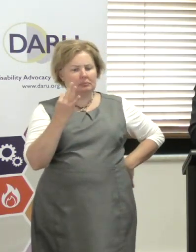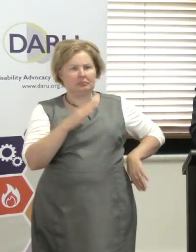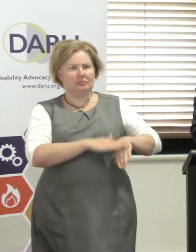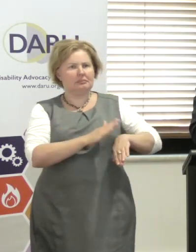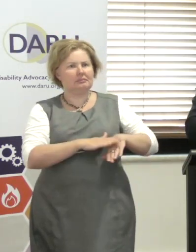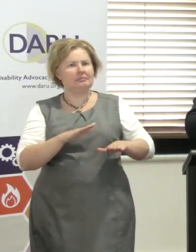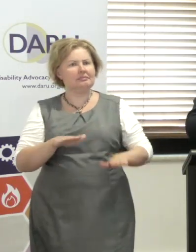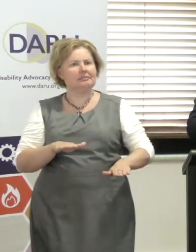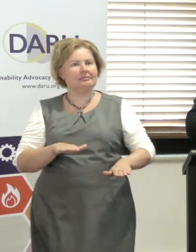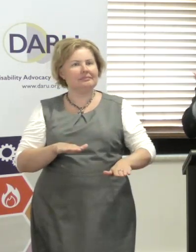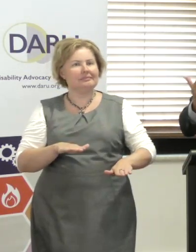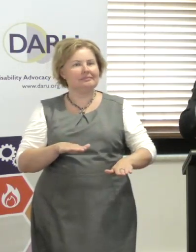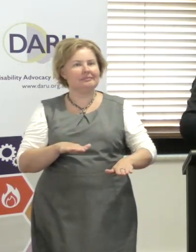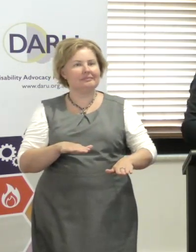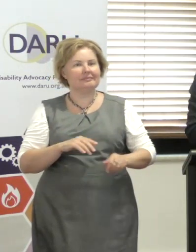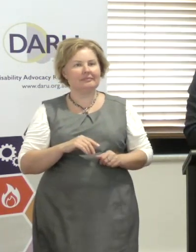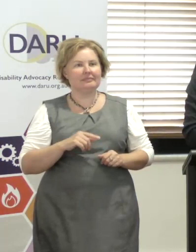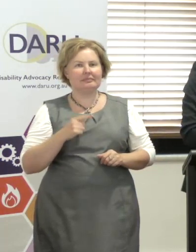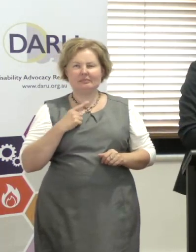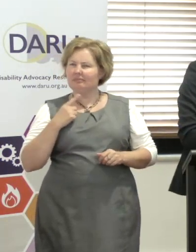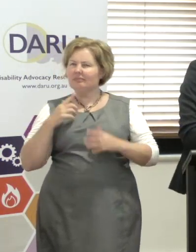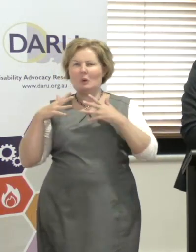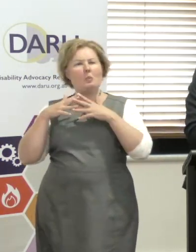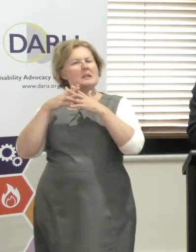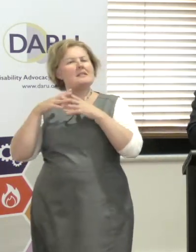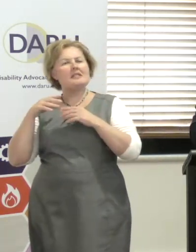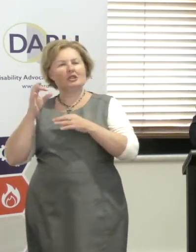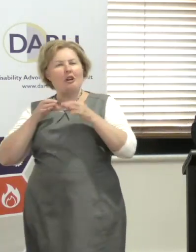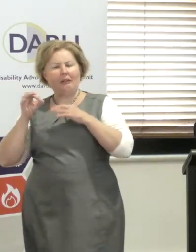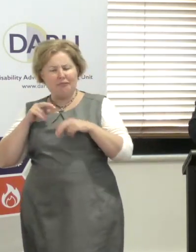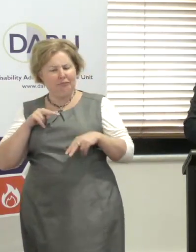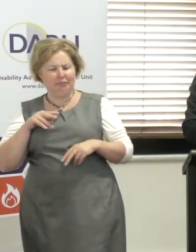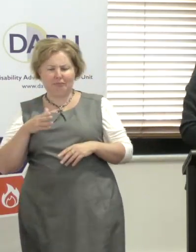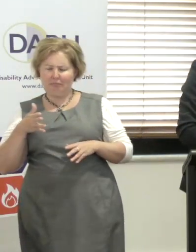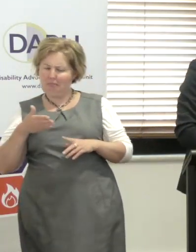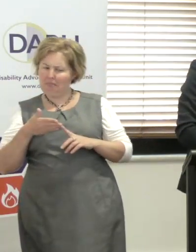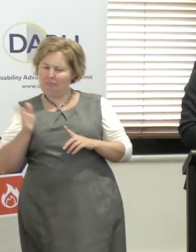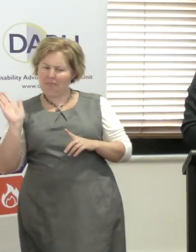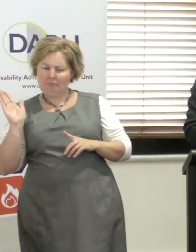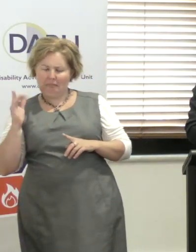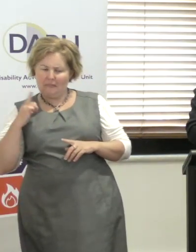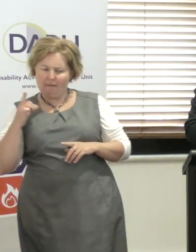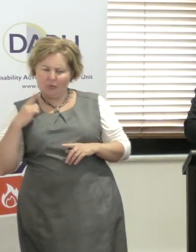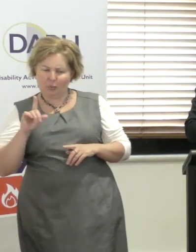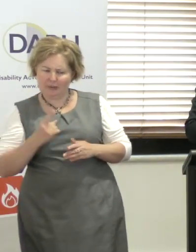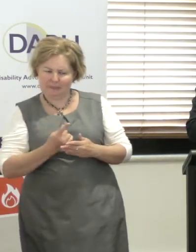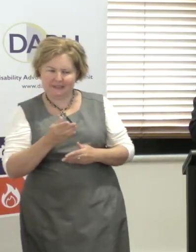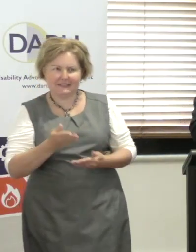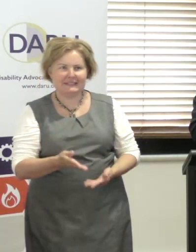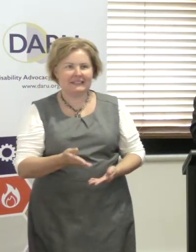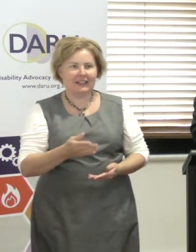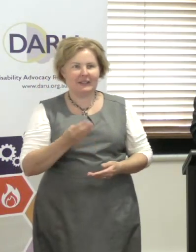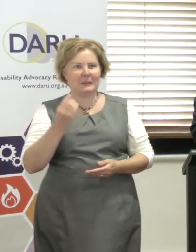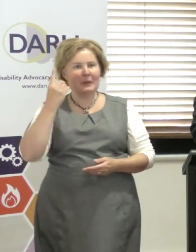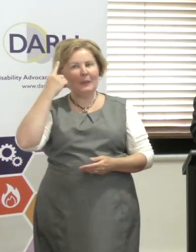footprint. And of course the Western kind of scientists are going, well, that's really, really odd. What's happened here? And then someone thought to ask the